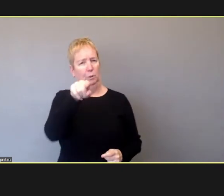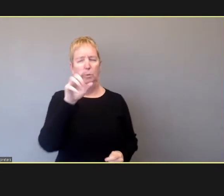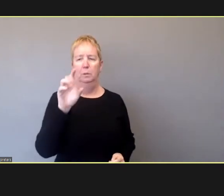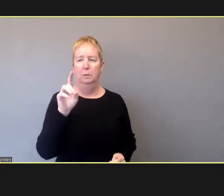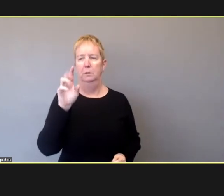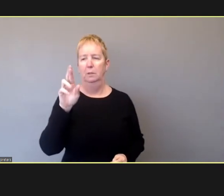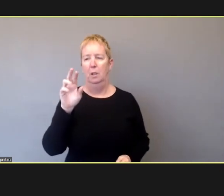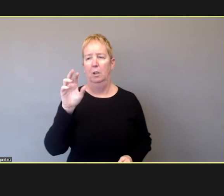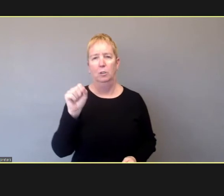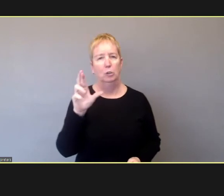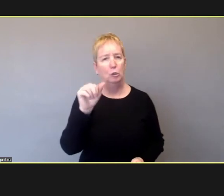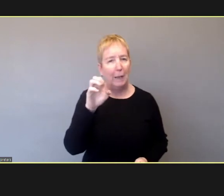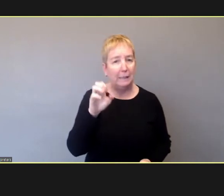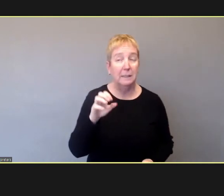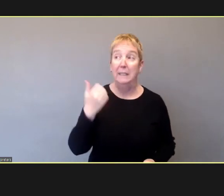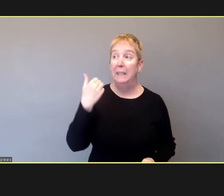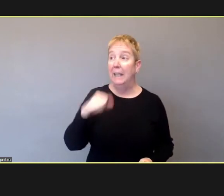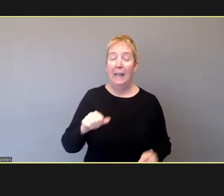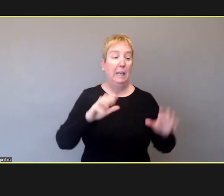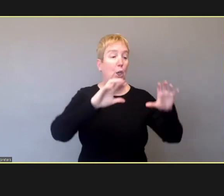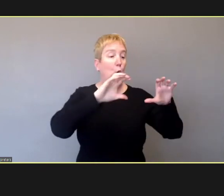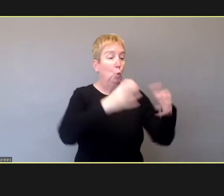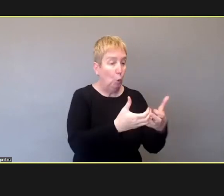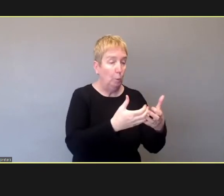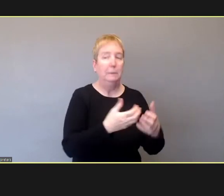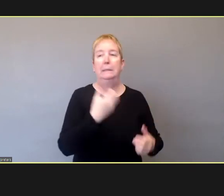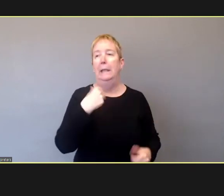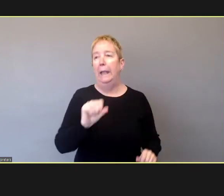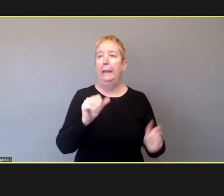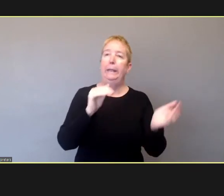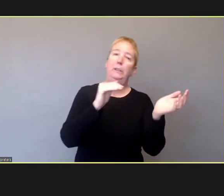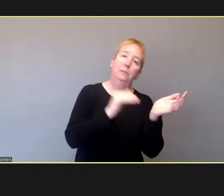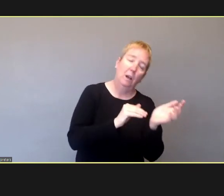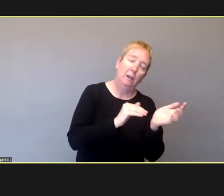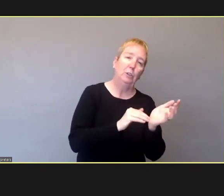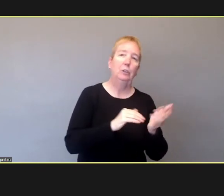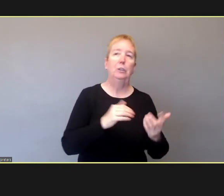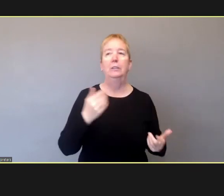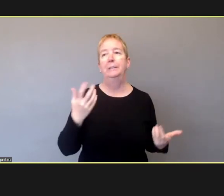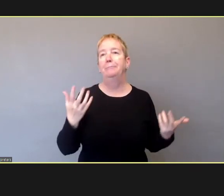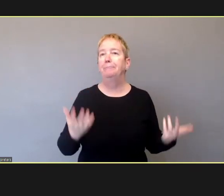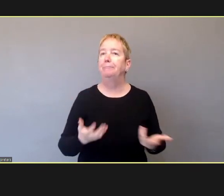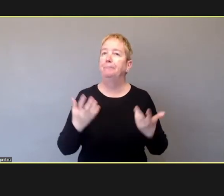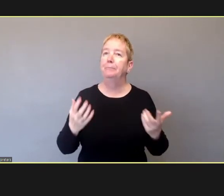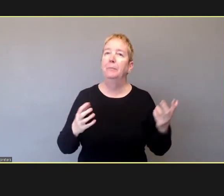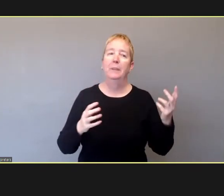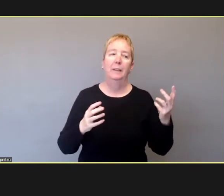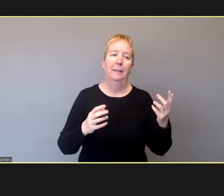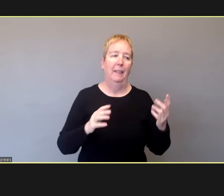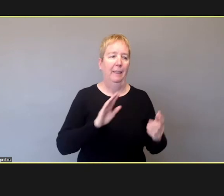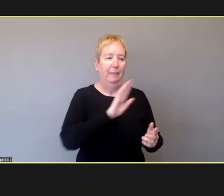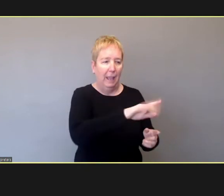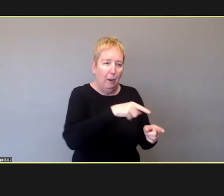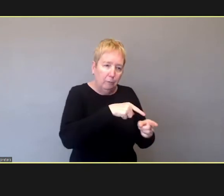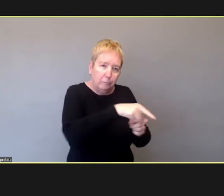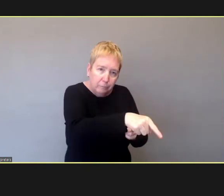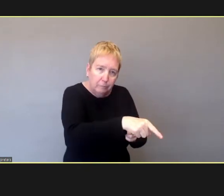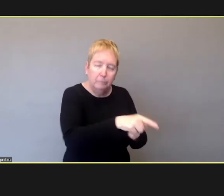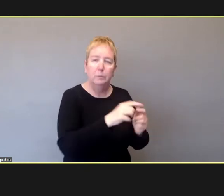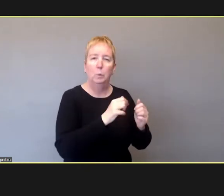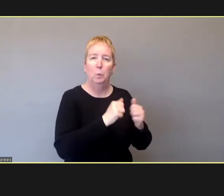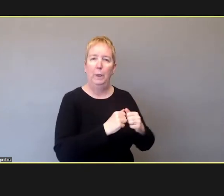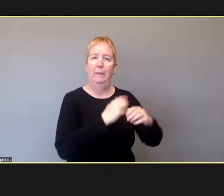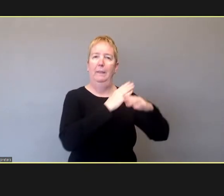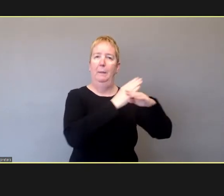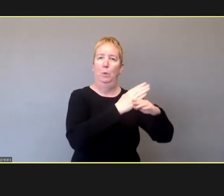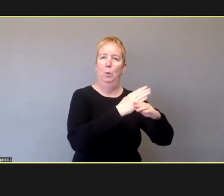from maybe any groups or doctors who specifically work with a lot of immunocompromised patients who maybe raised concerns